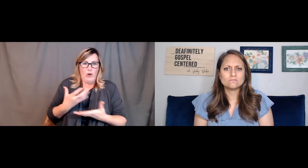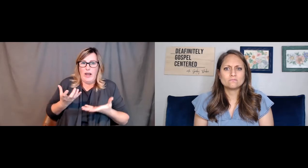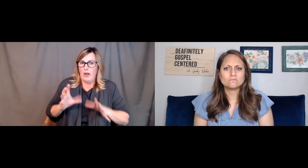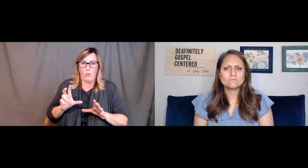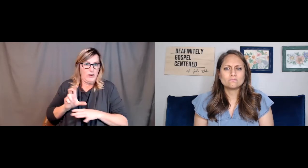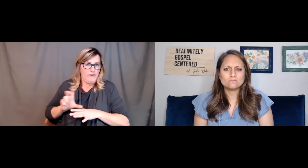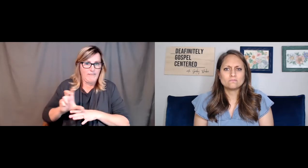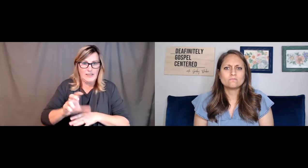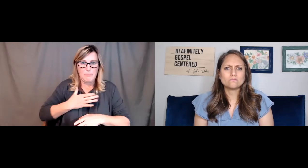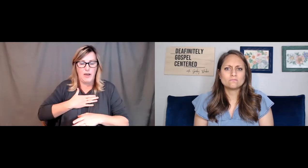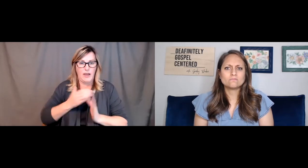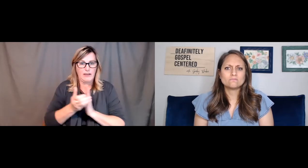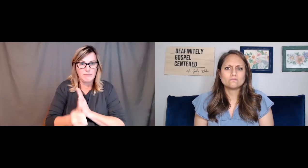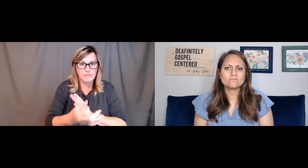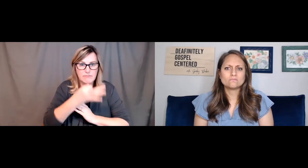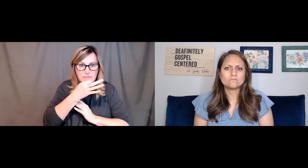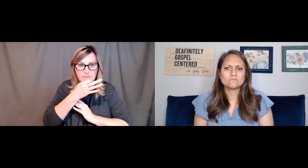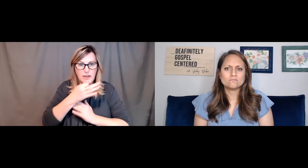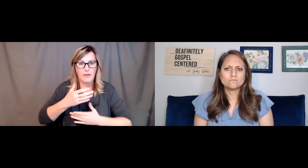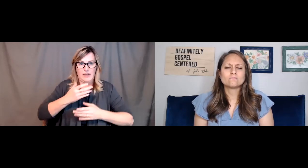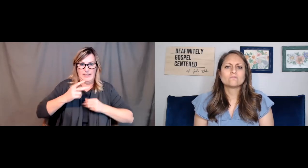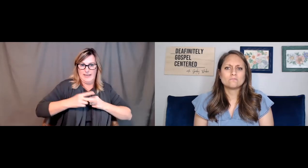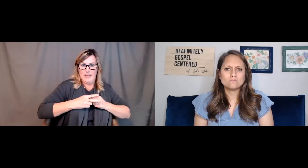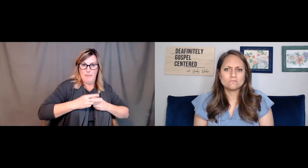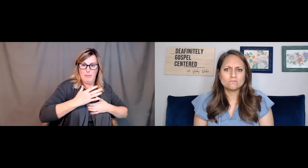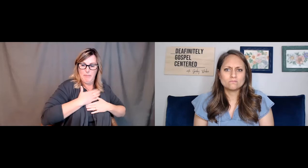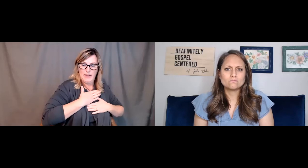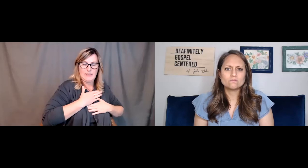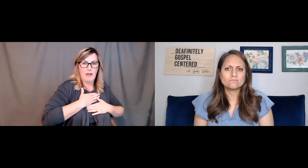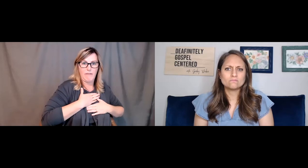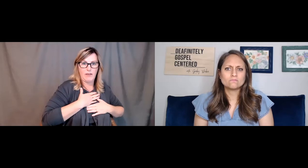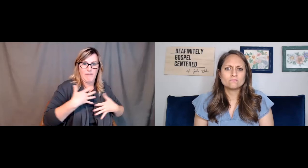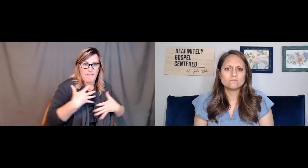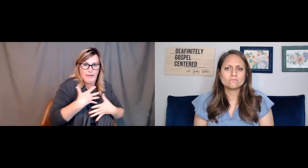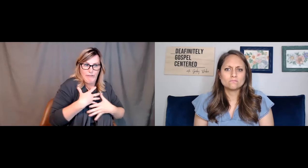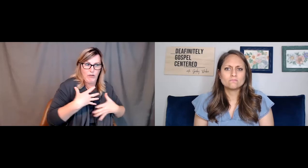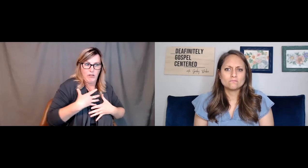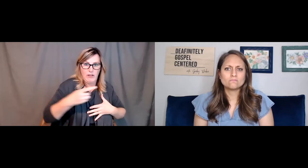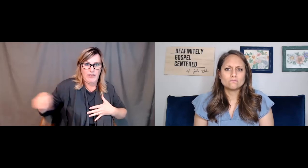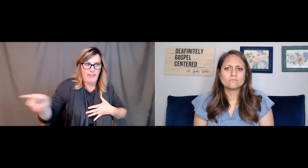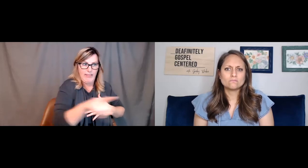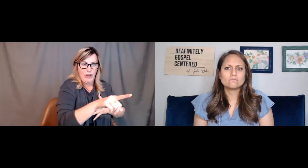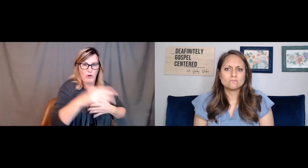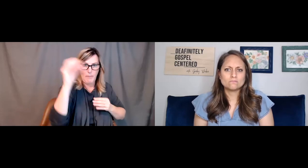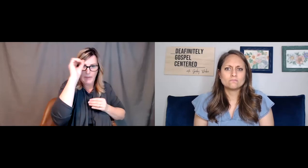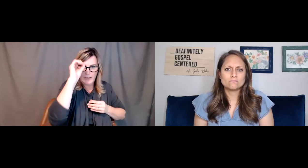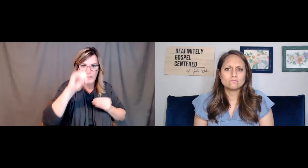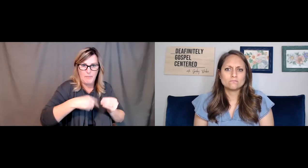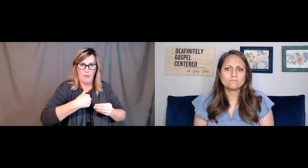So if I decide that I'm fearful and I don't want to invest my gifts and I keep them to myself because I'm too